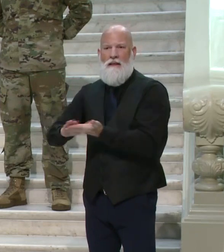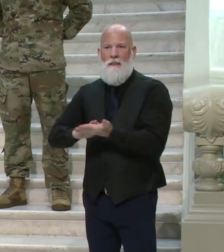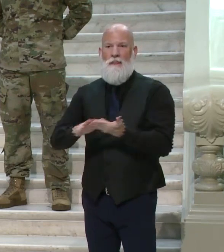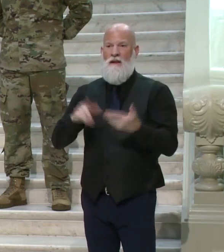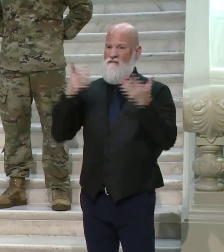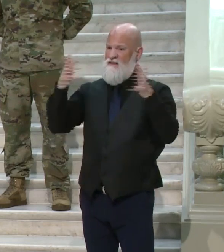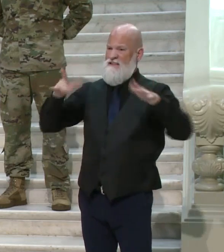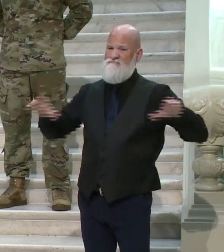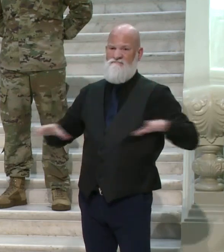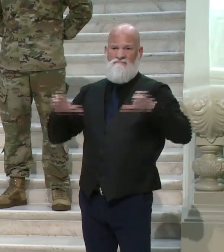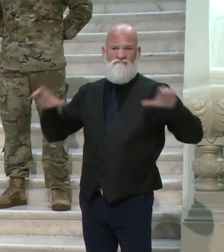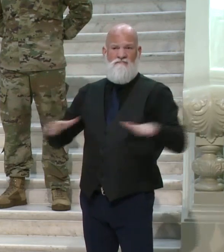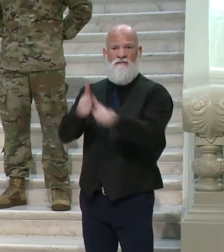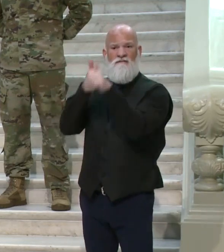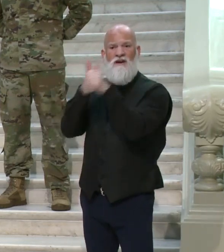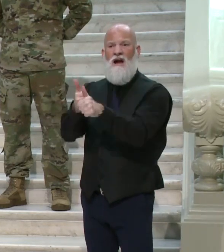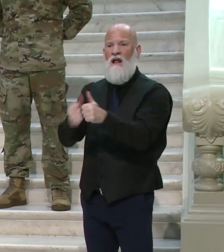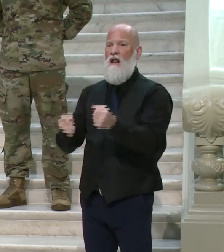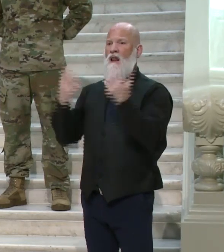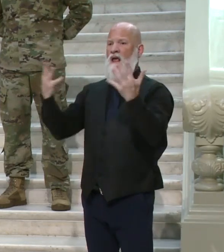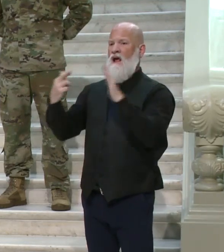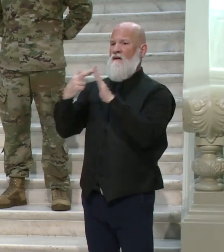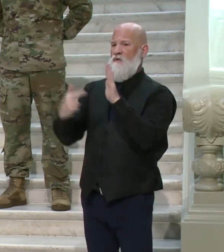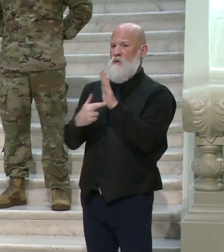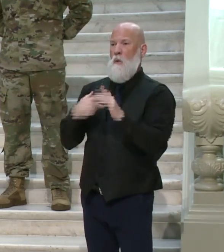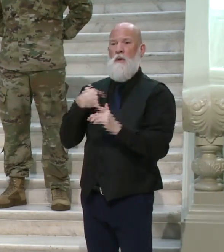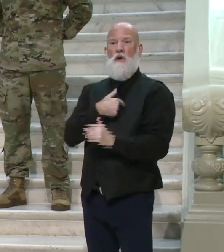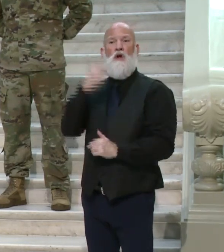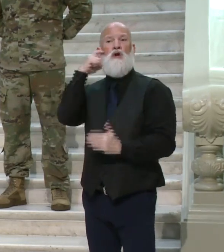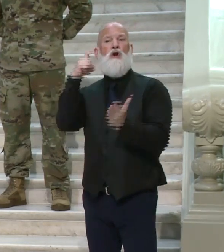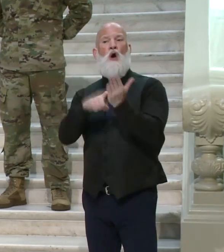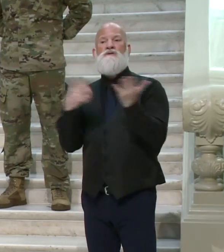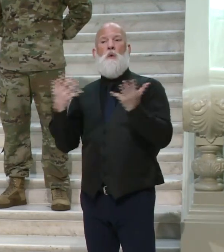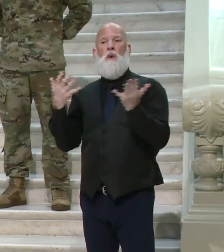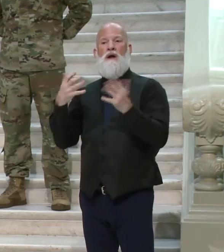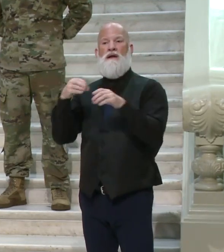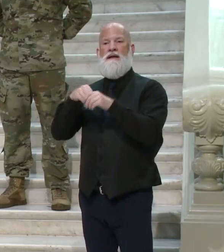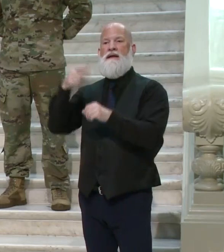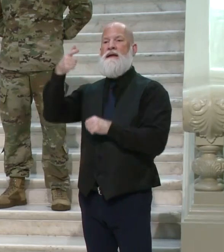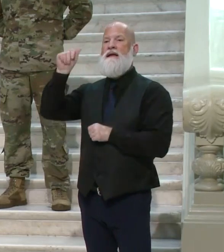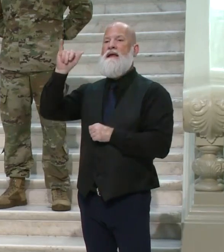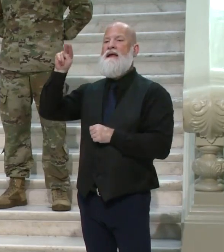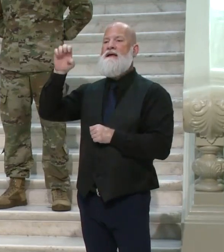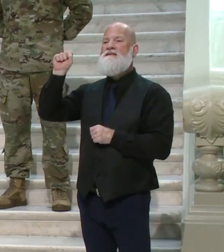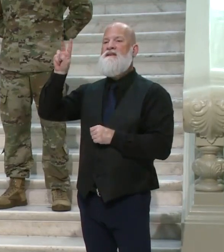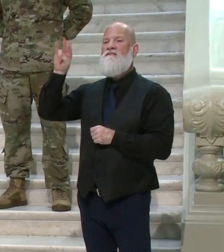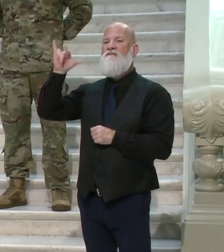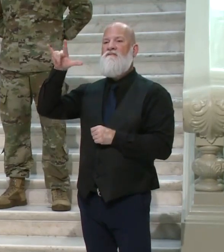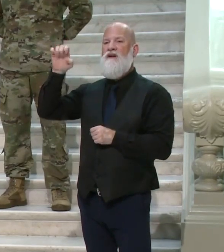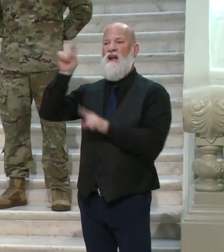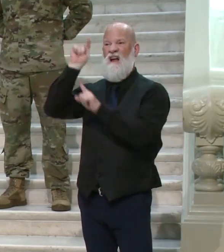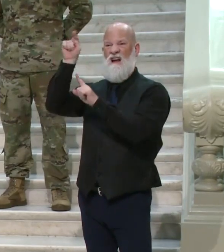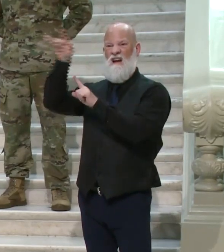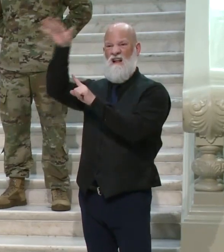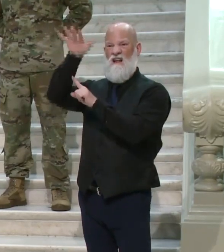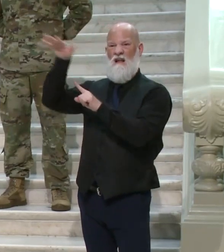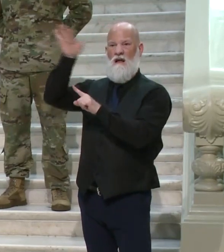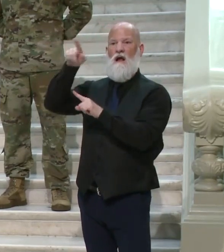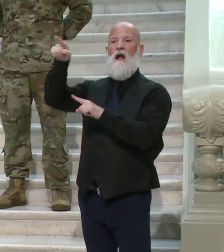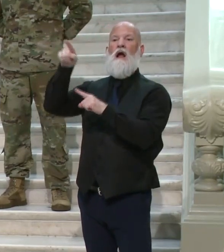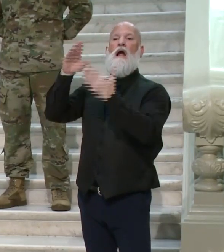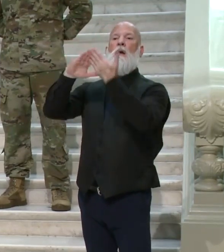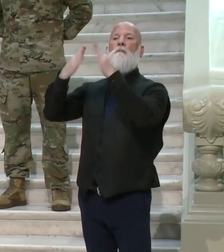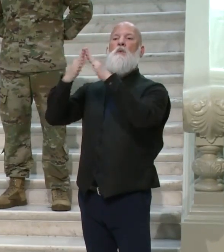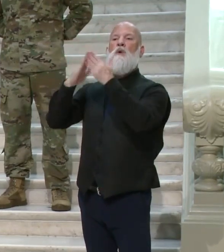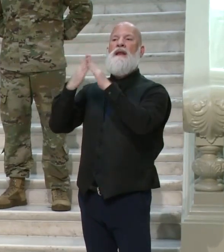what we're seeing in Gainesville, and the reason we sent General King up there today, is we got to get the community to buy into